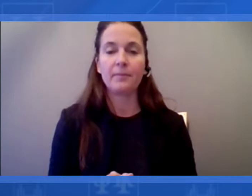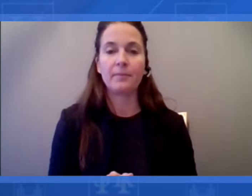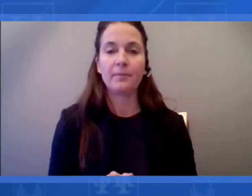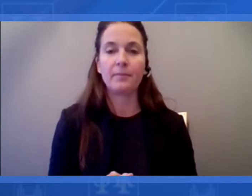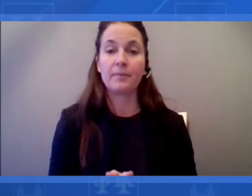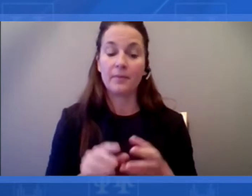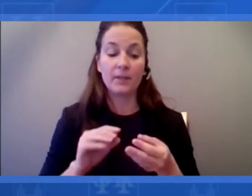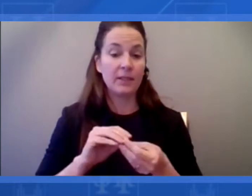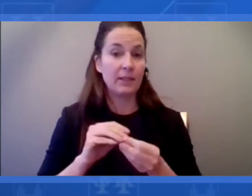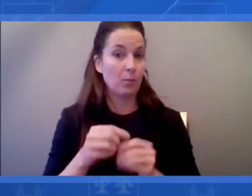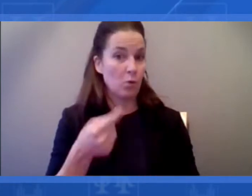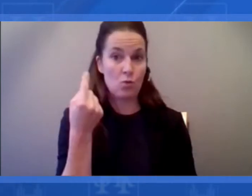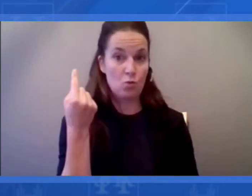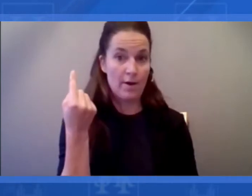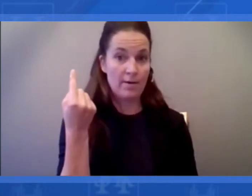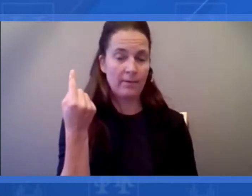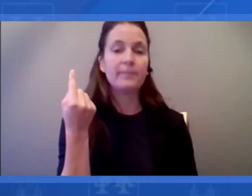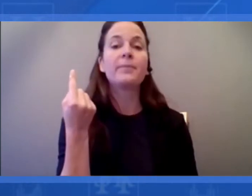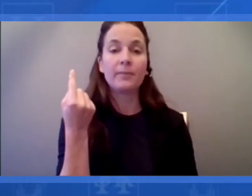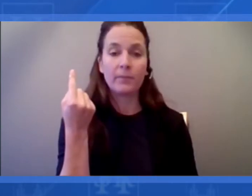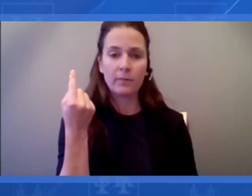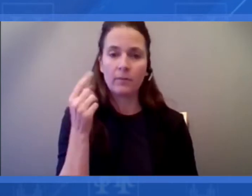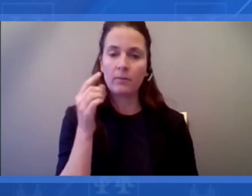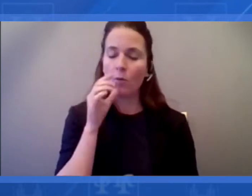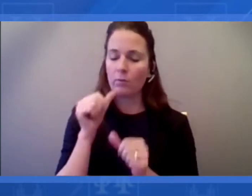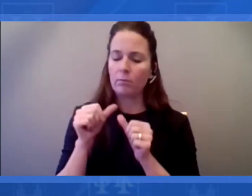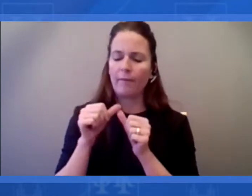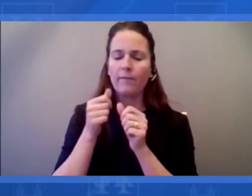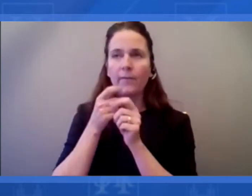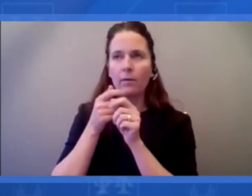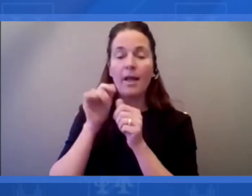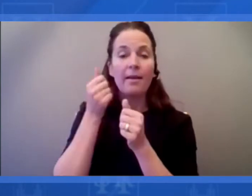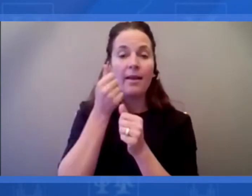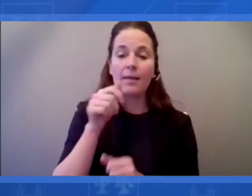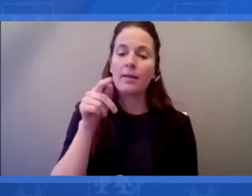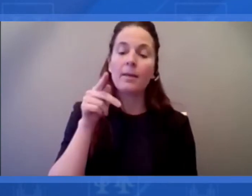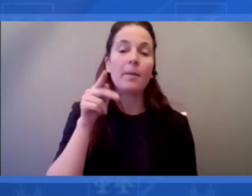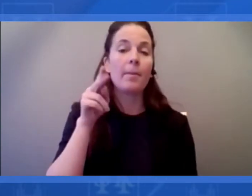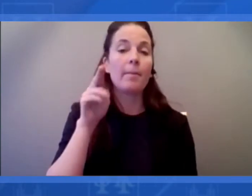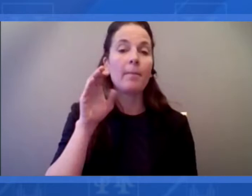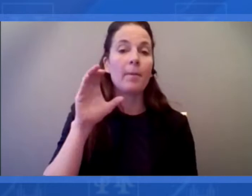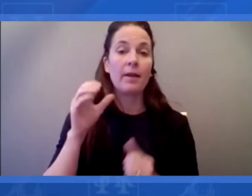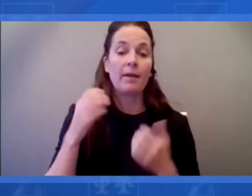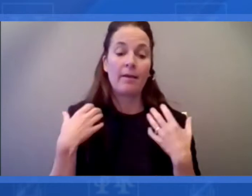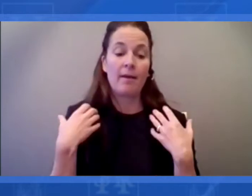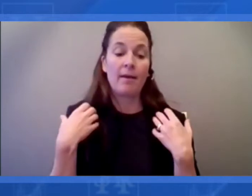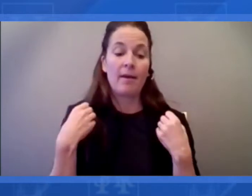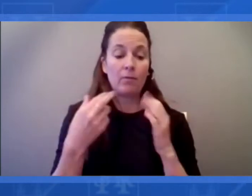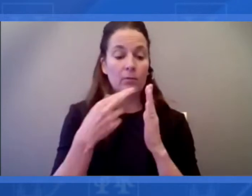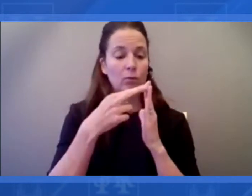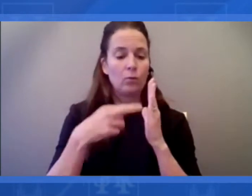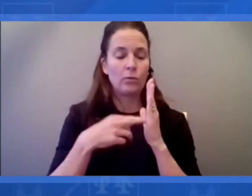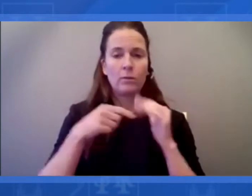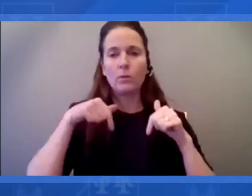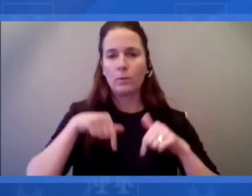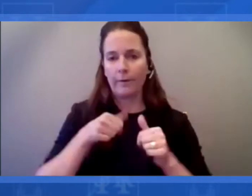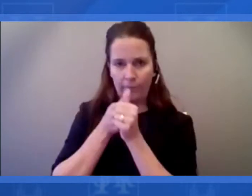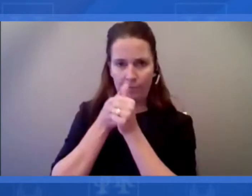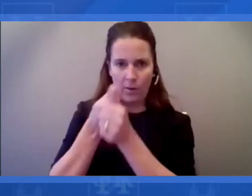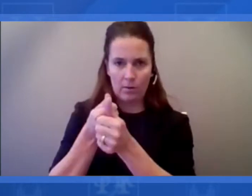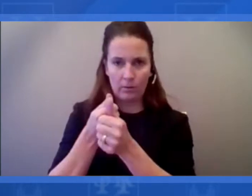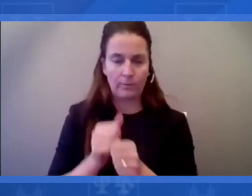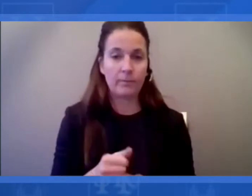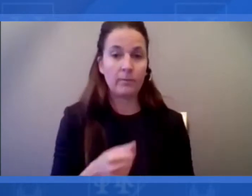Number one, we continue to follow public health guidelines and advice. HSR and ATS